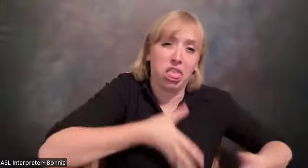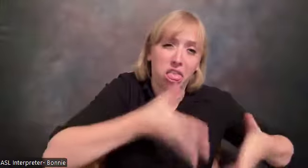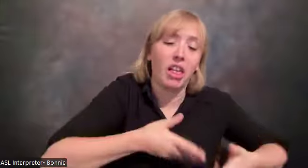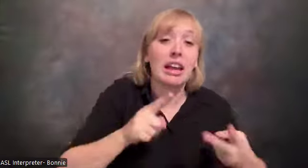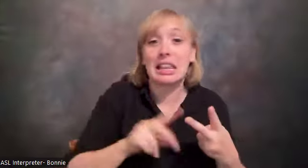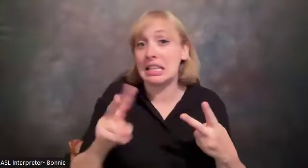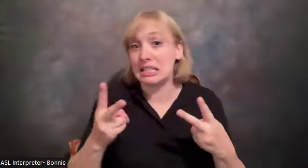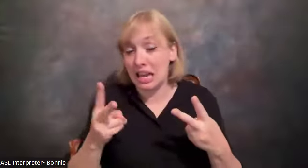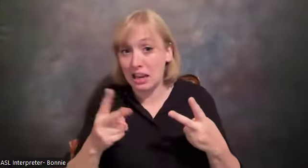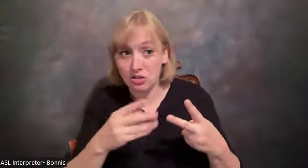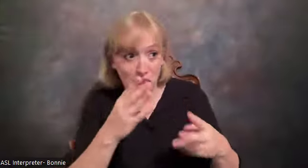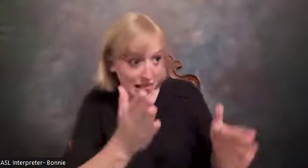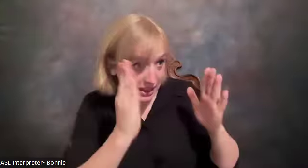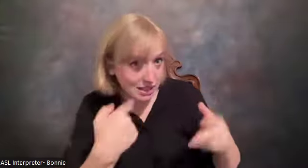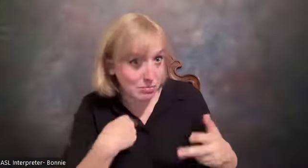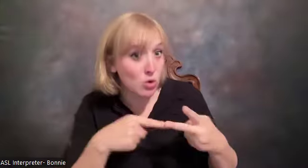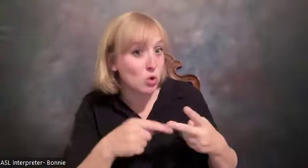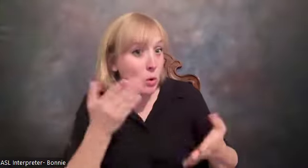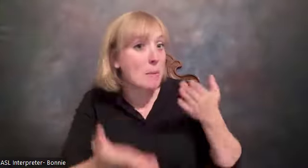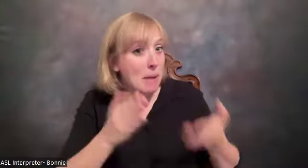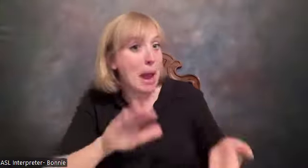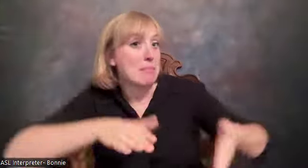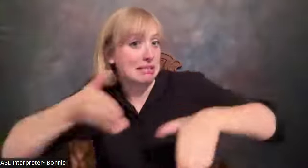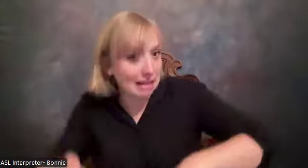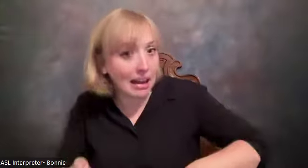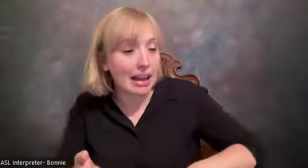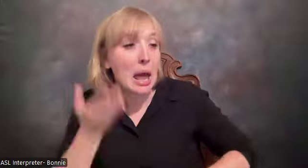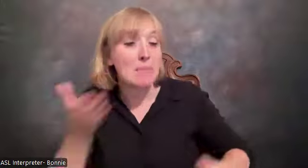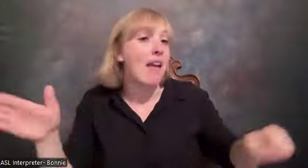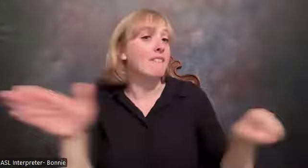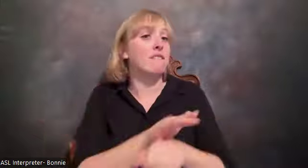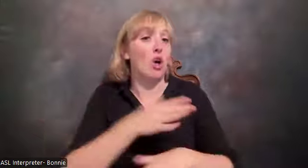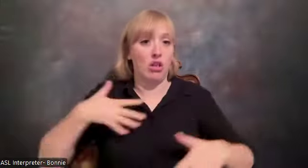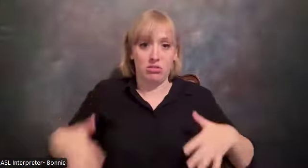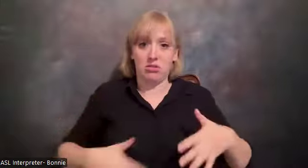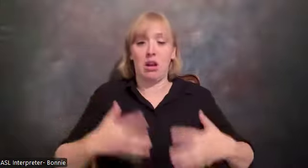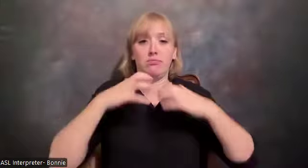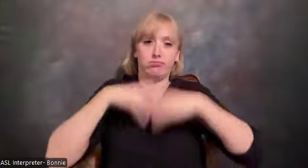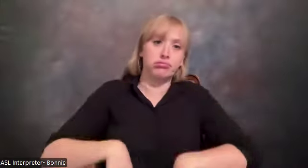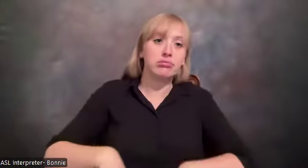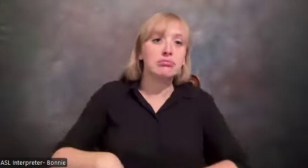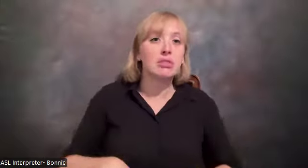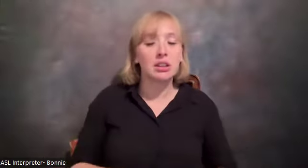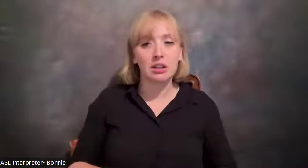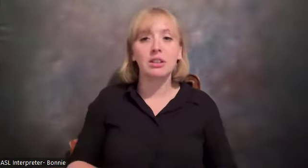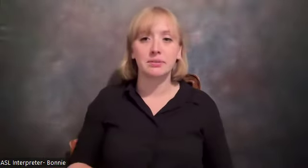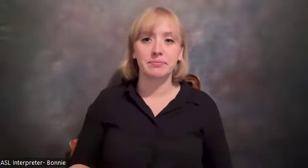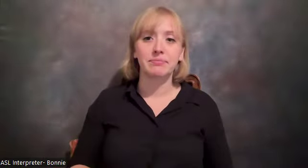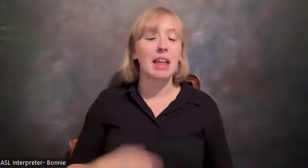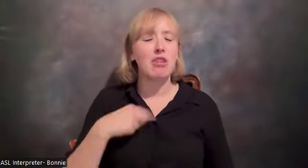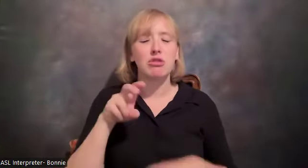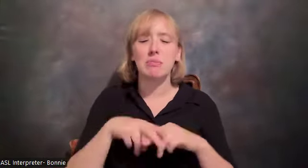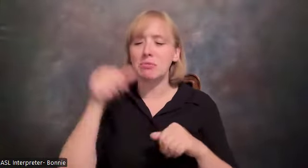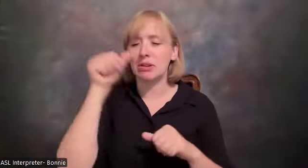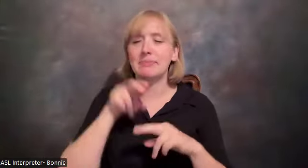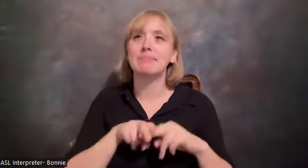and you need to hear me, you might die. You might have full organ shutdown if you drink on top of antabuse. I remember sitting on the edge of